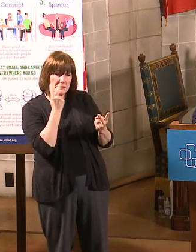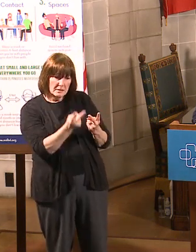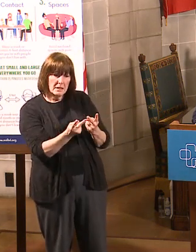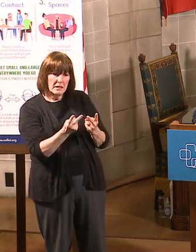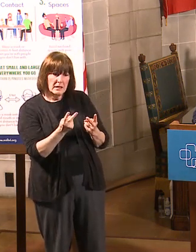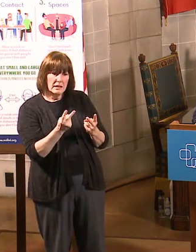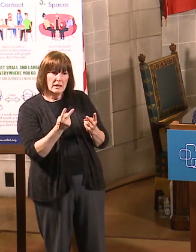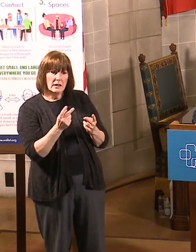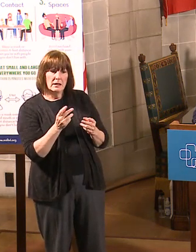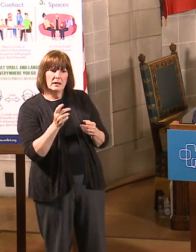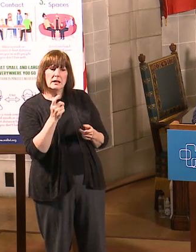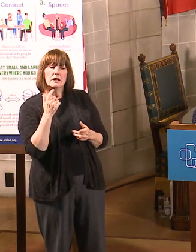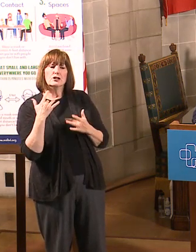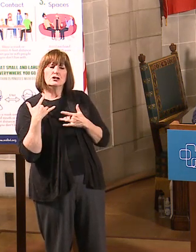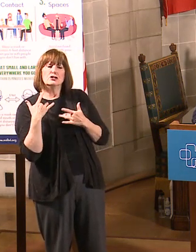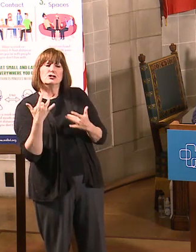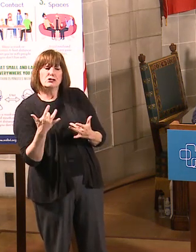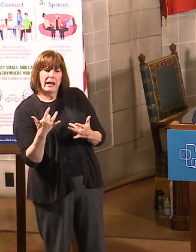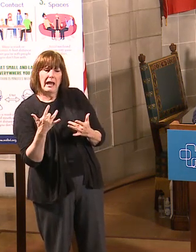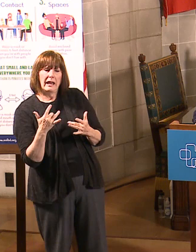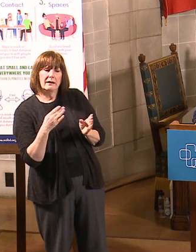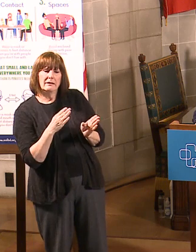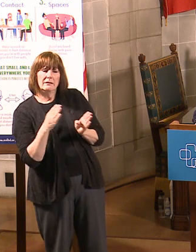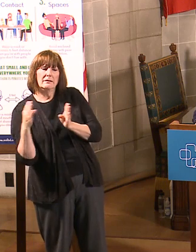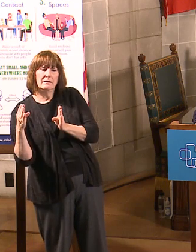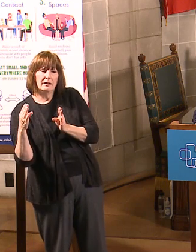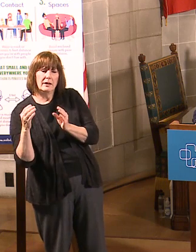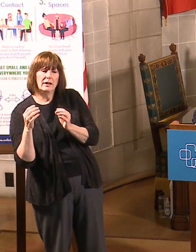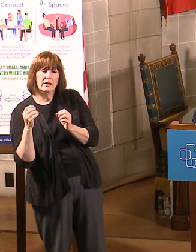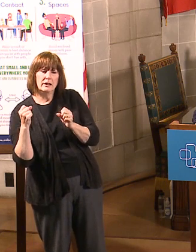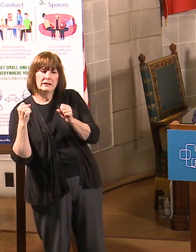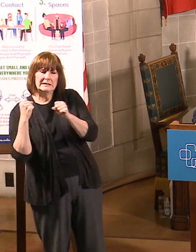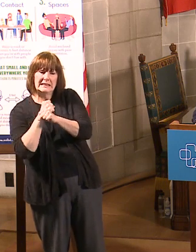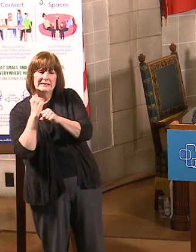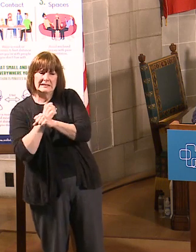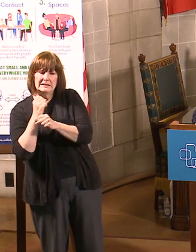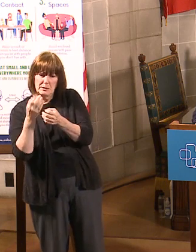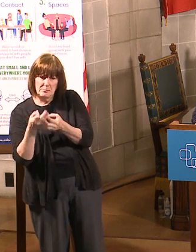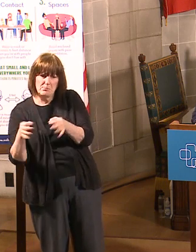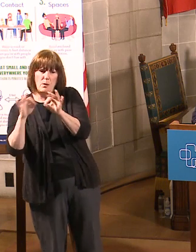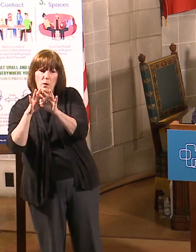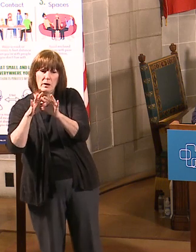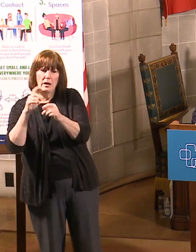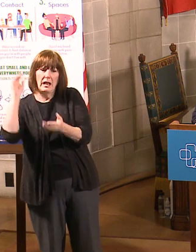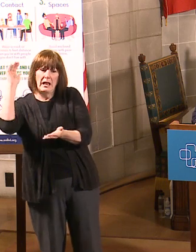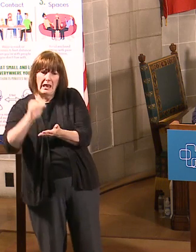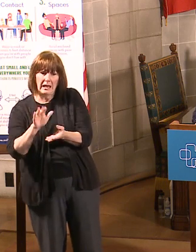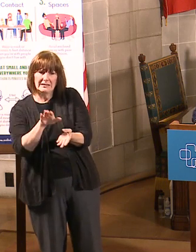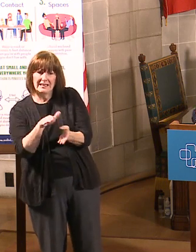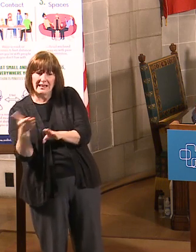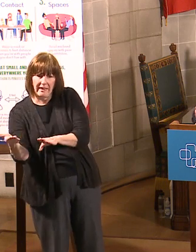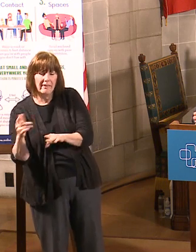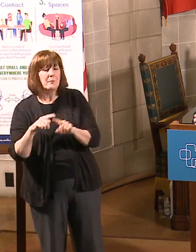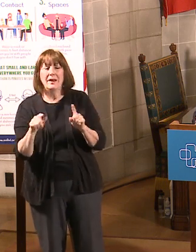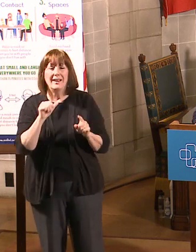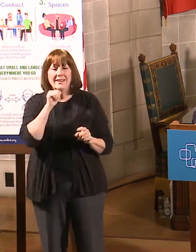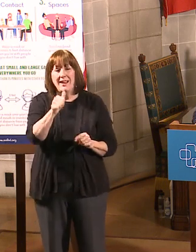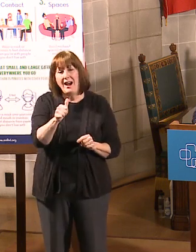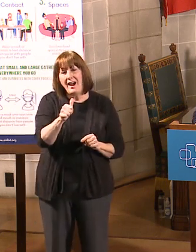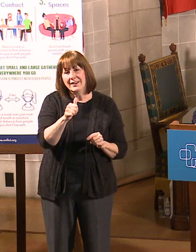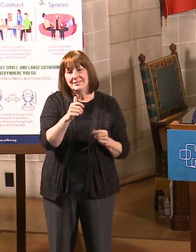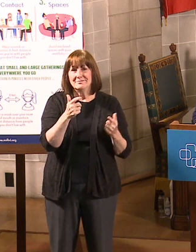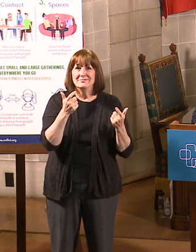in mortality. So it trended towards a statistical significance, but did not quite reach